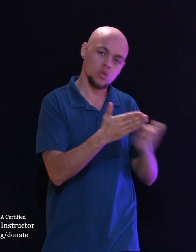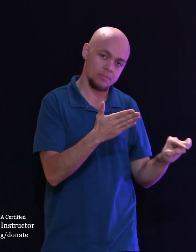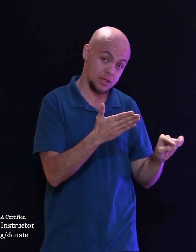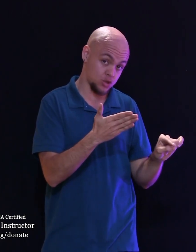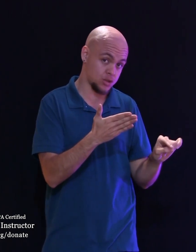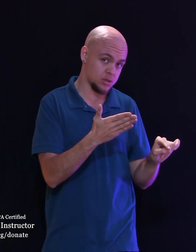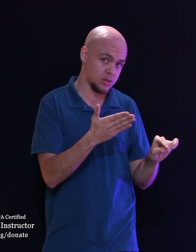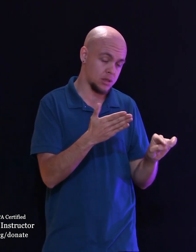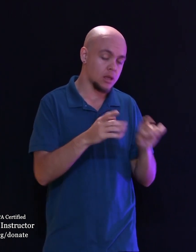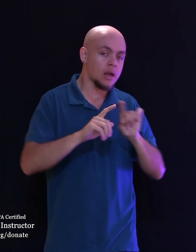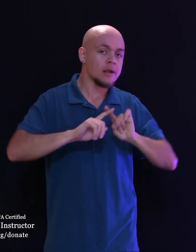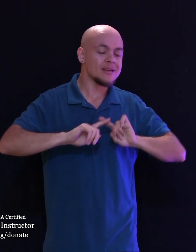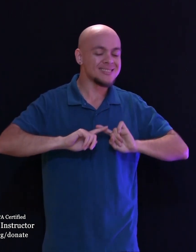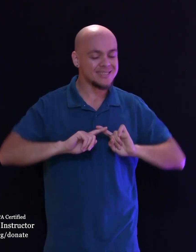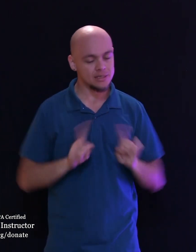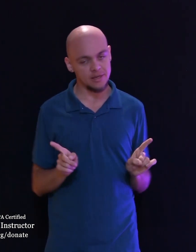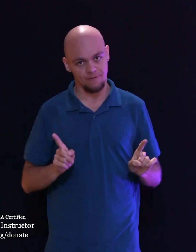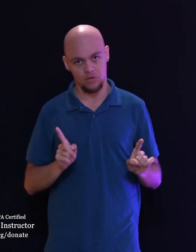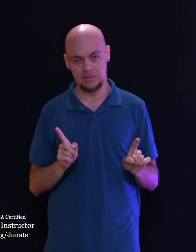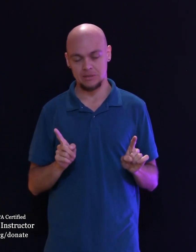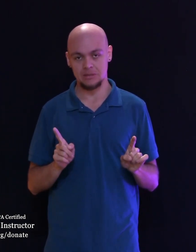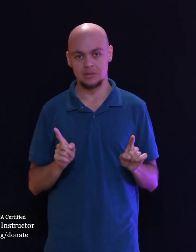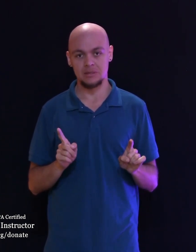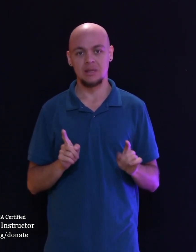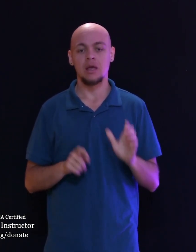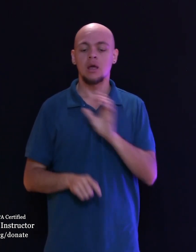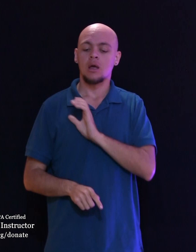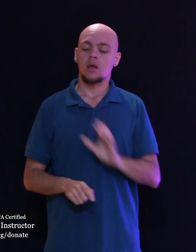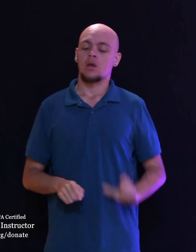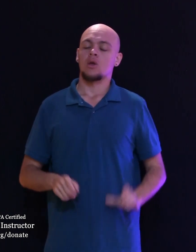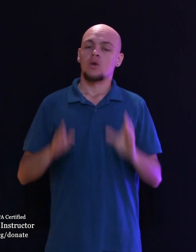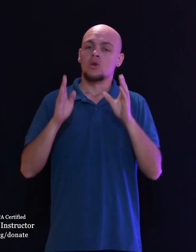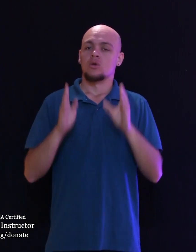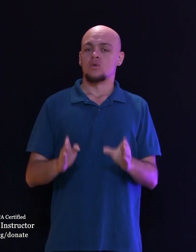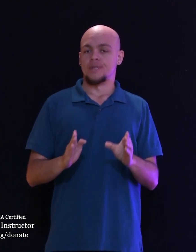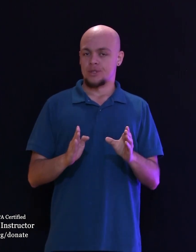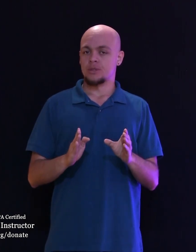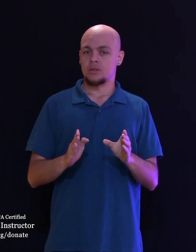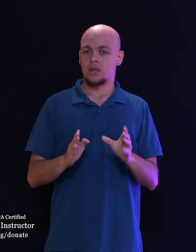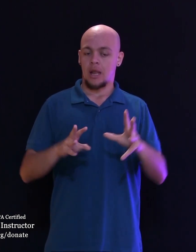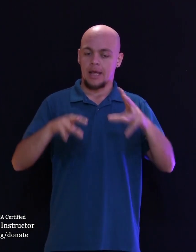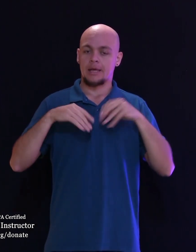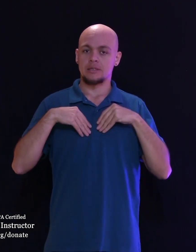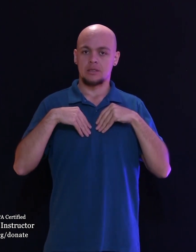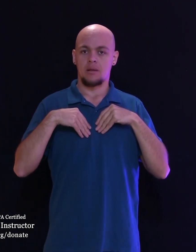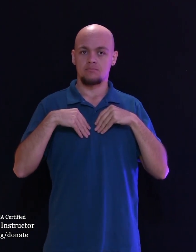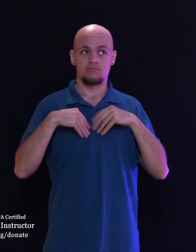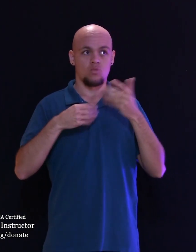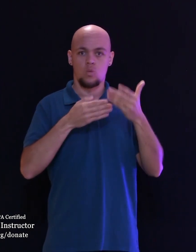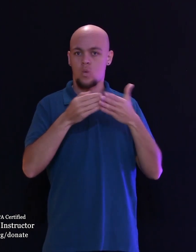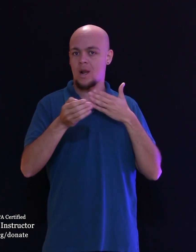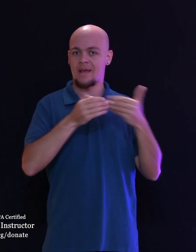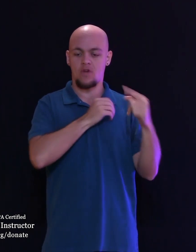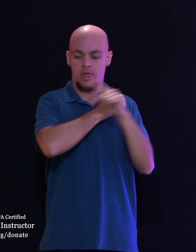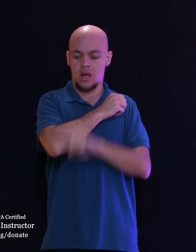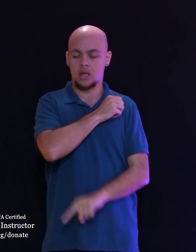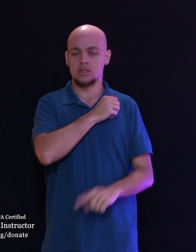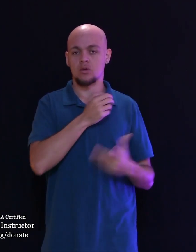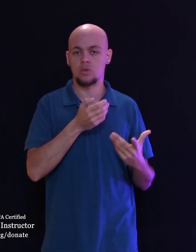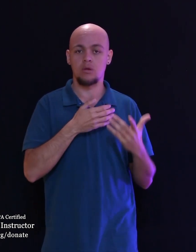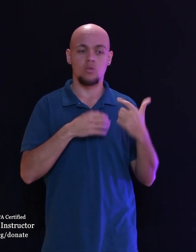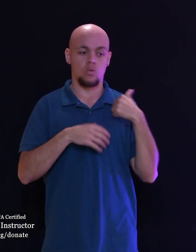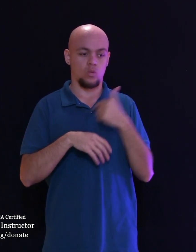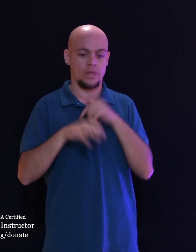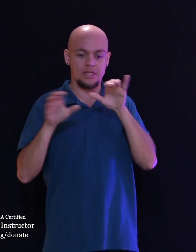choice. That's what we do. That's what we've been instructed to do. Christians endure until the